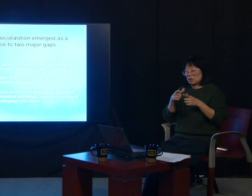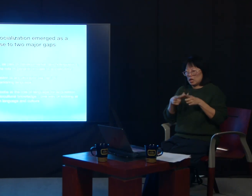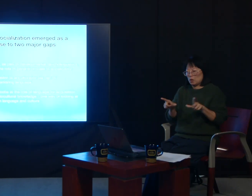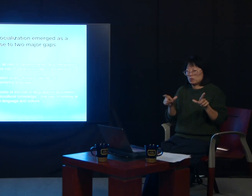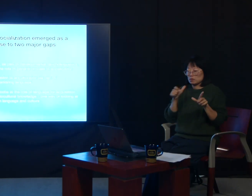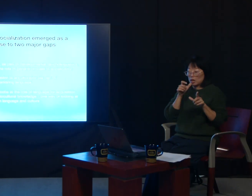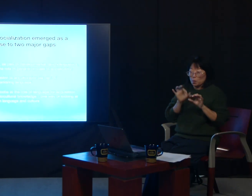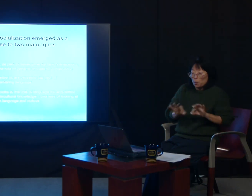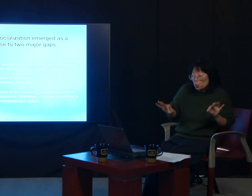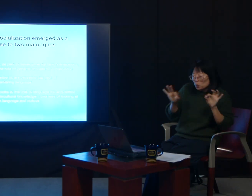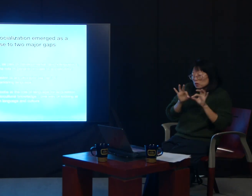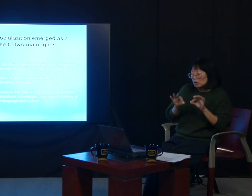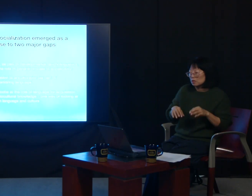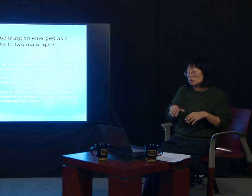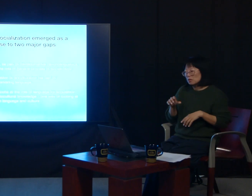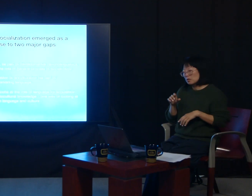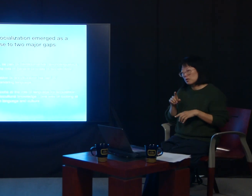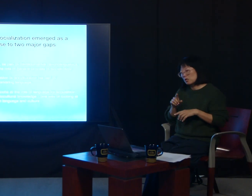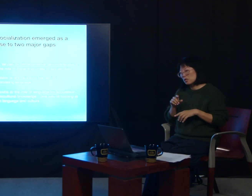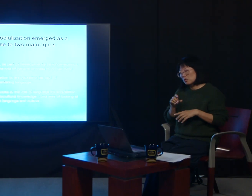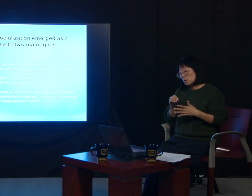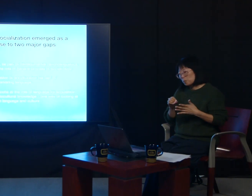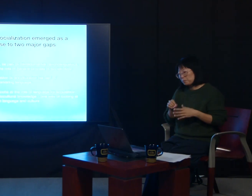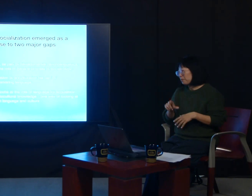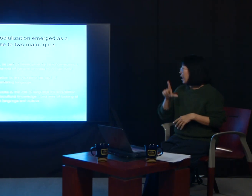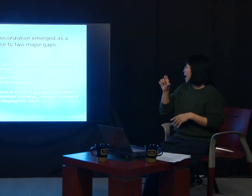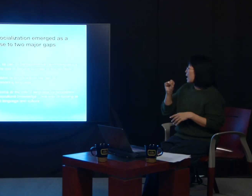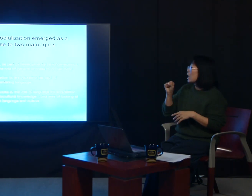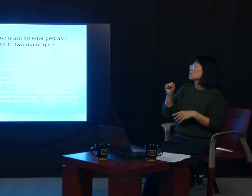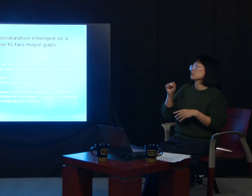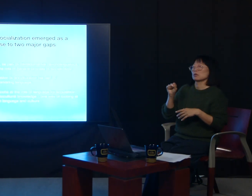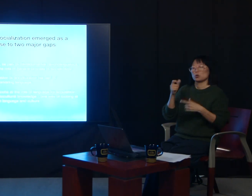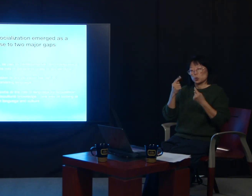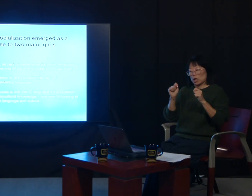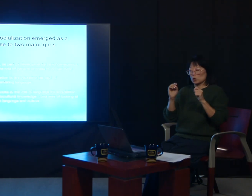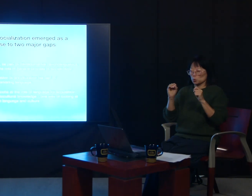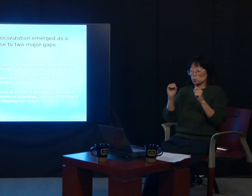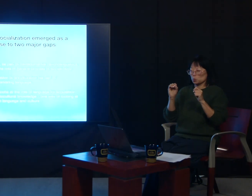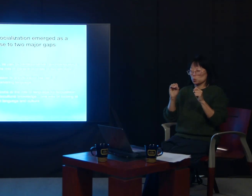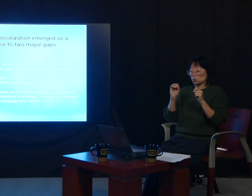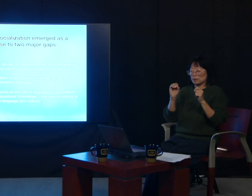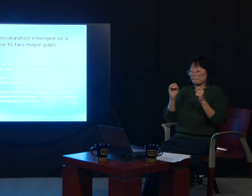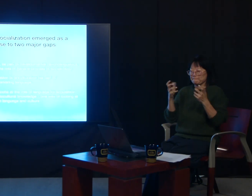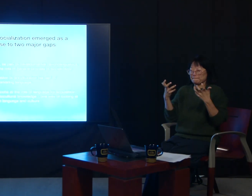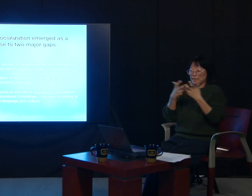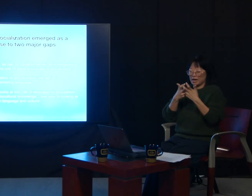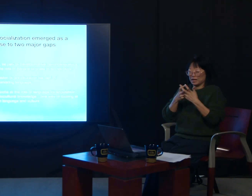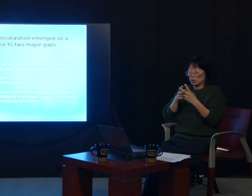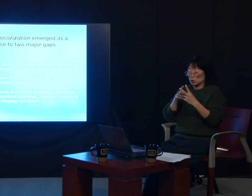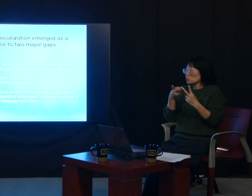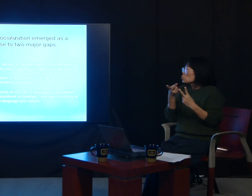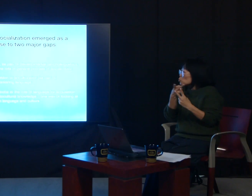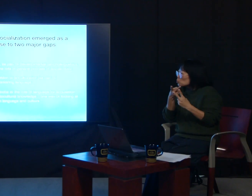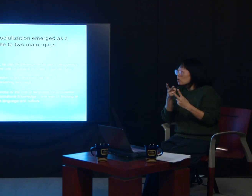assume that language may not be as important. And so language socialization tries to marry the two fields